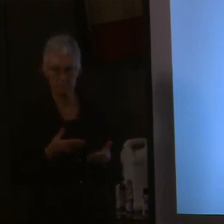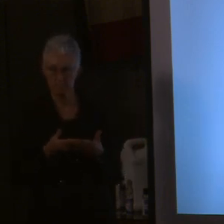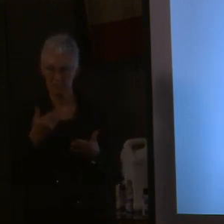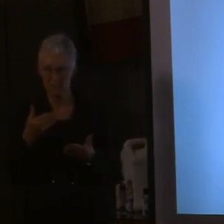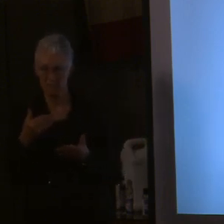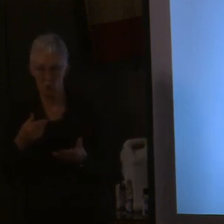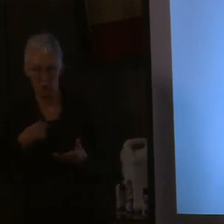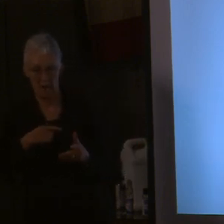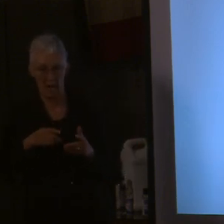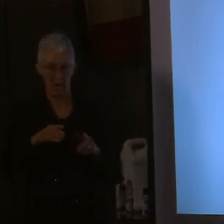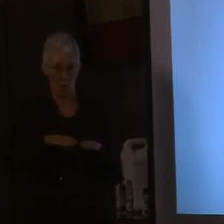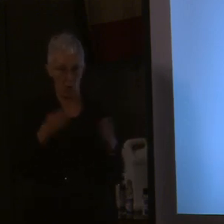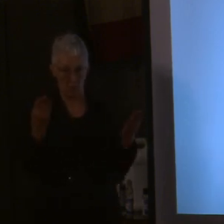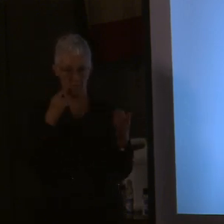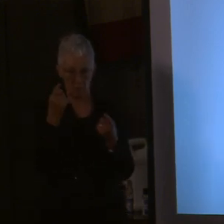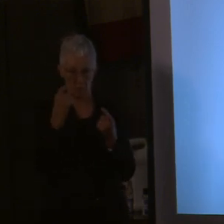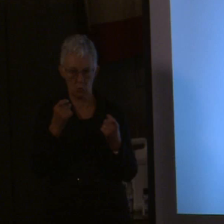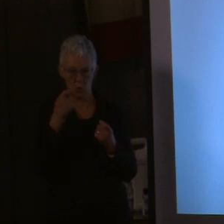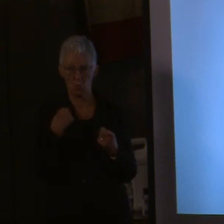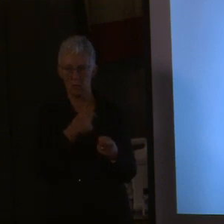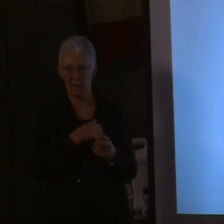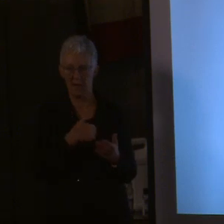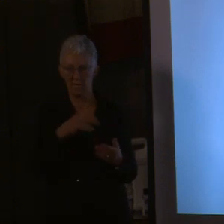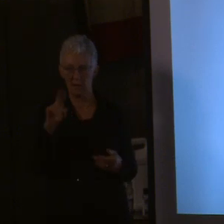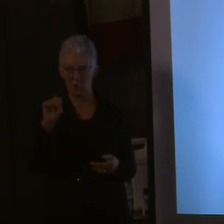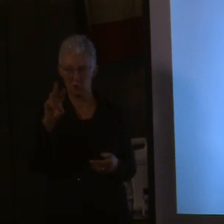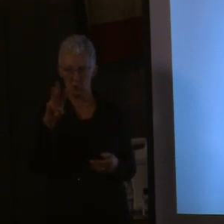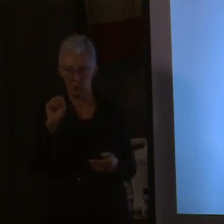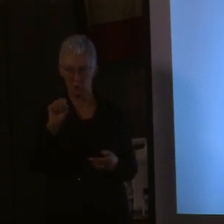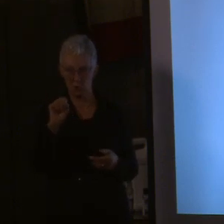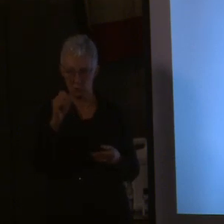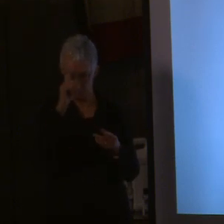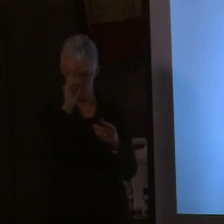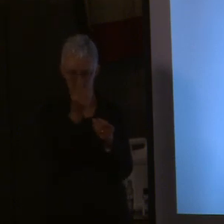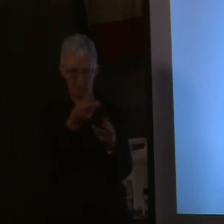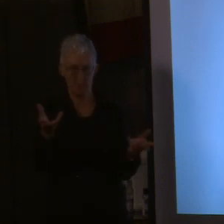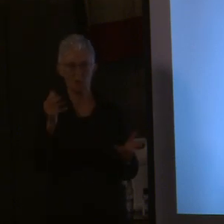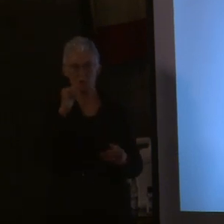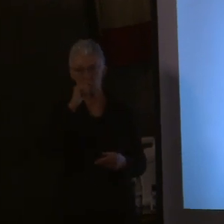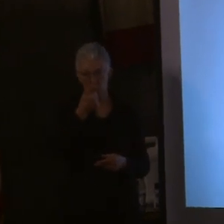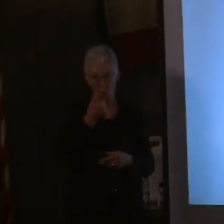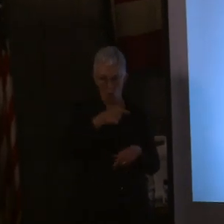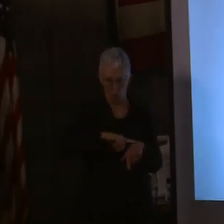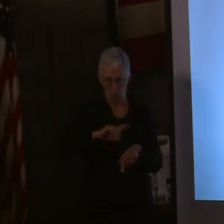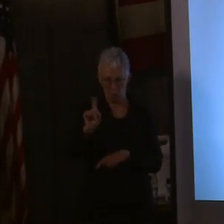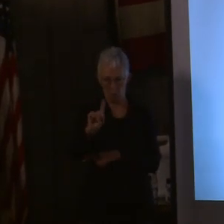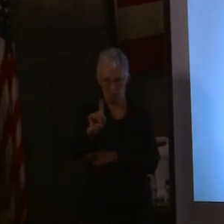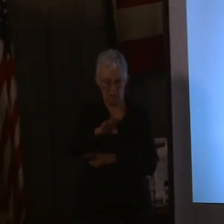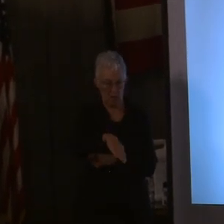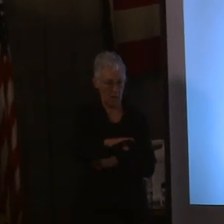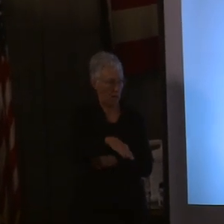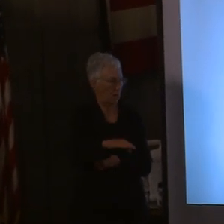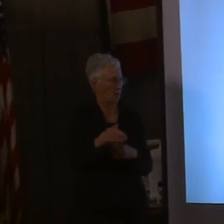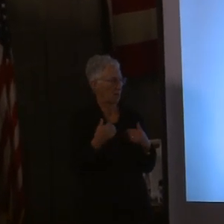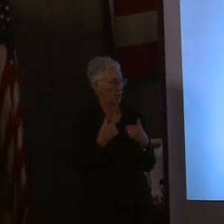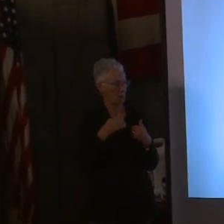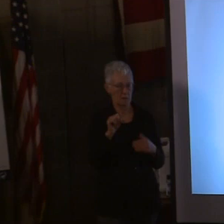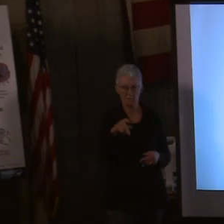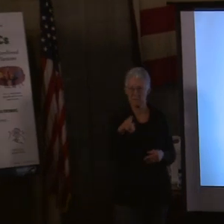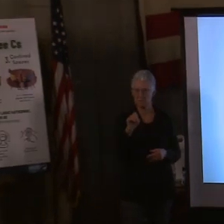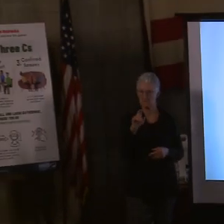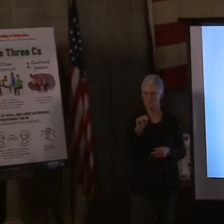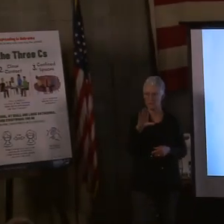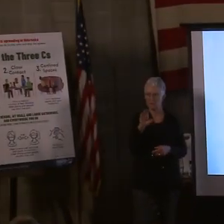conference tomorrow at 1 p.m. And then that's going to be here. And then we have the Spencer Bridge celebration